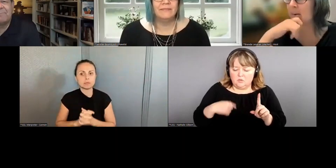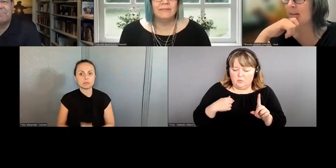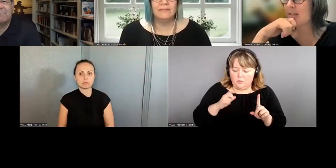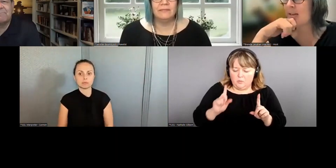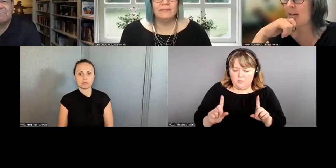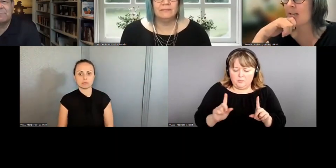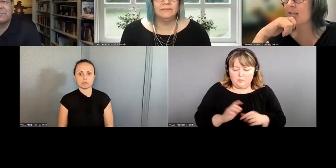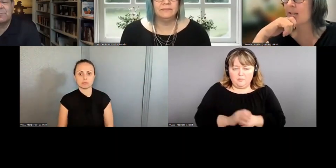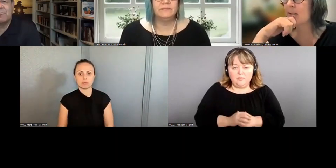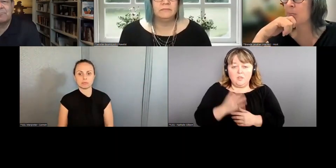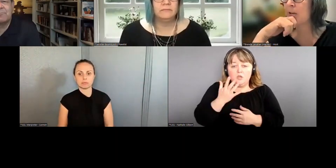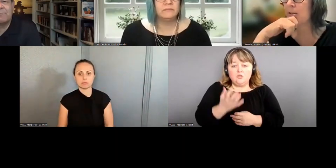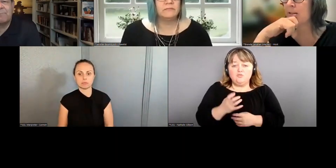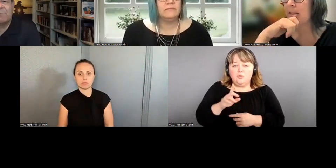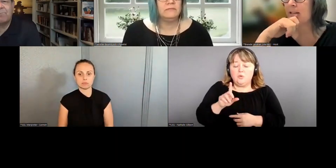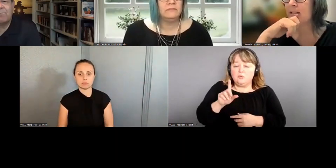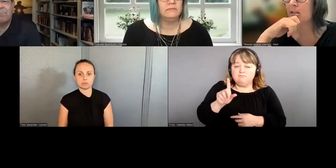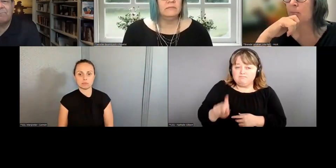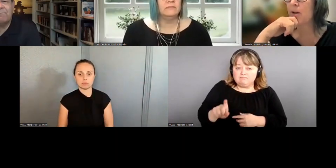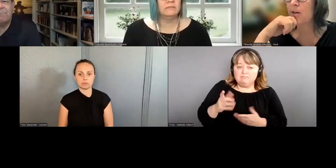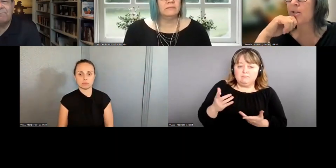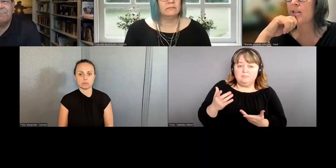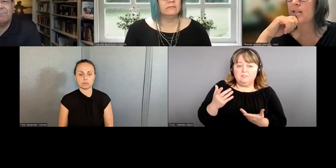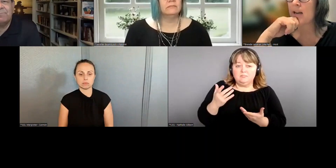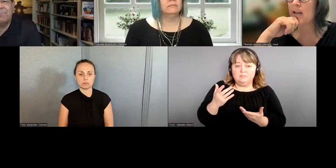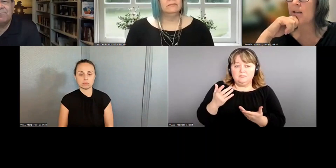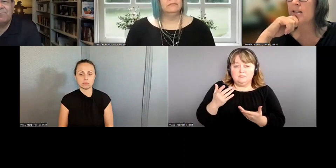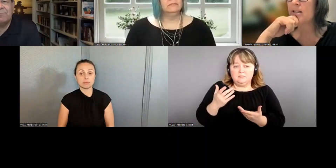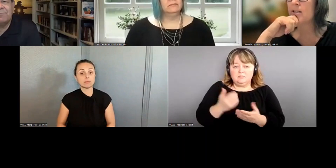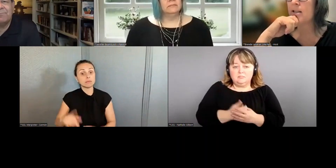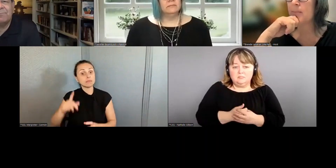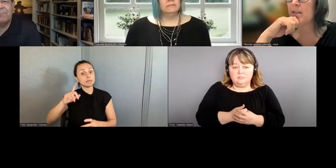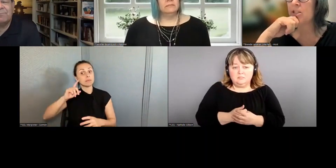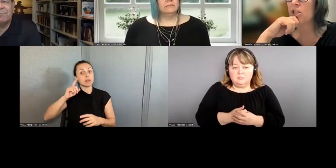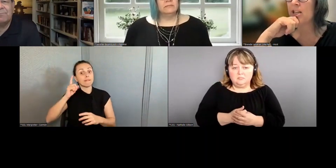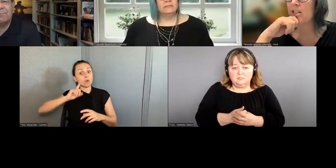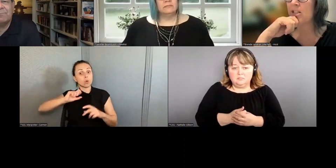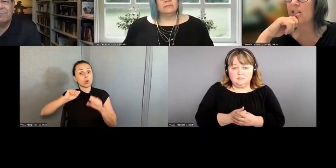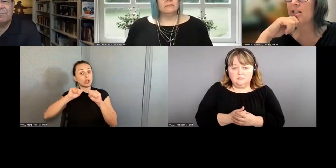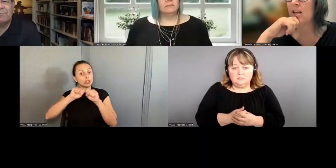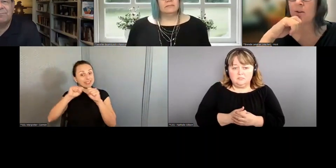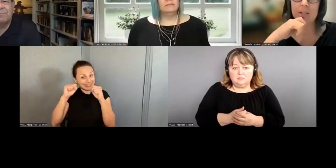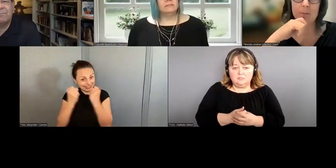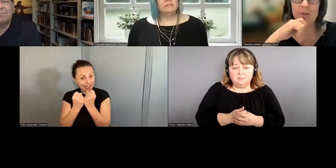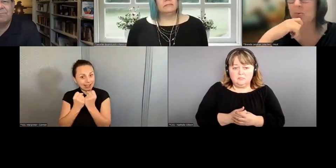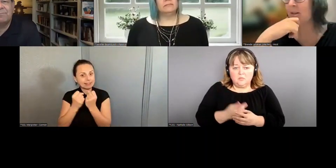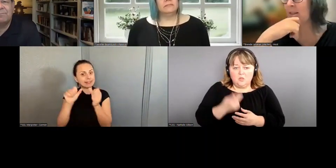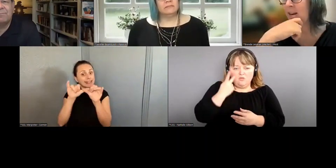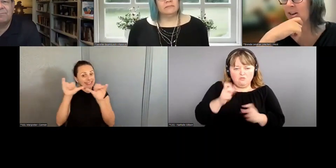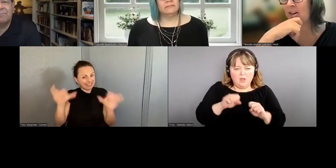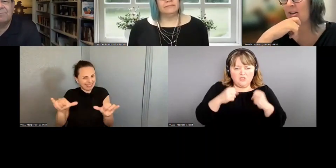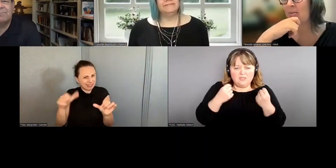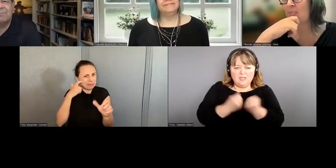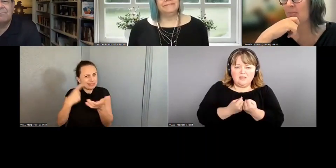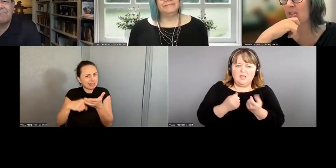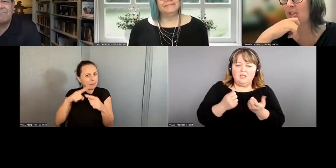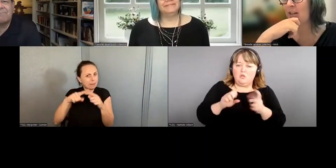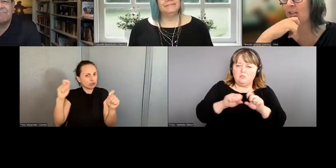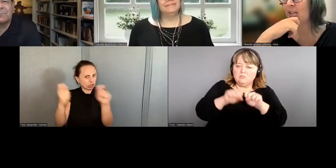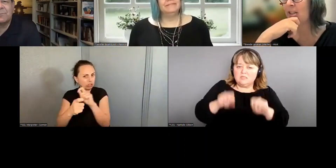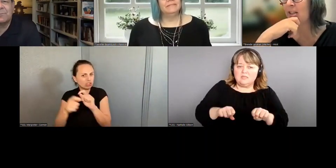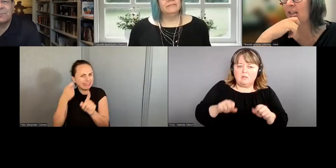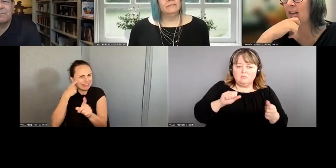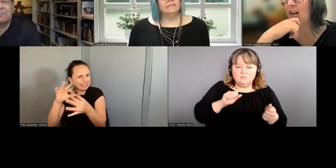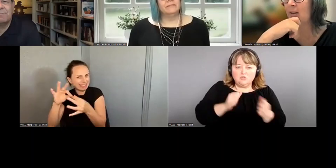I wanted to ask what you see as the broader societal and systemic changes. You just spoke to one there,